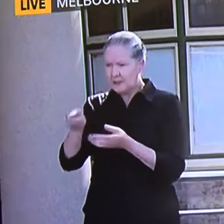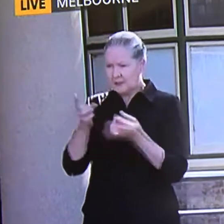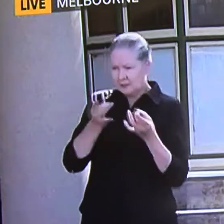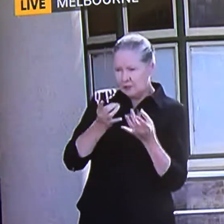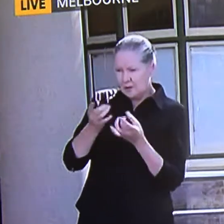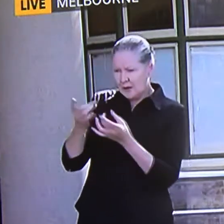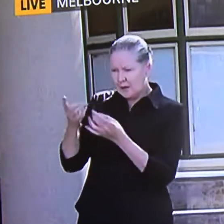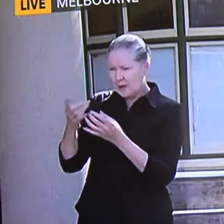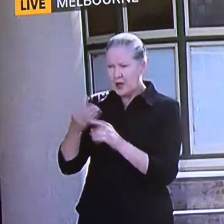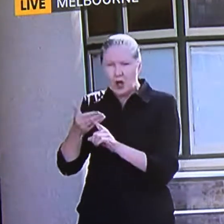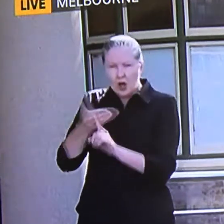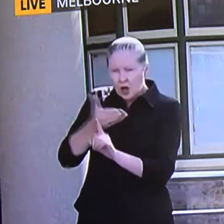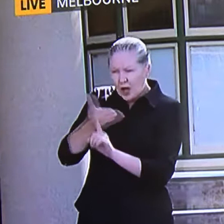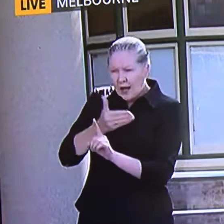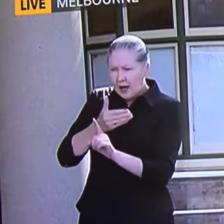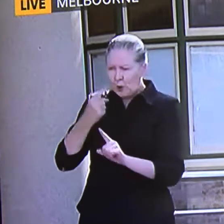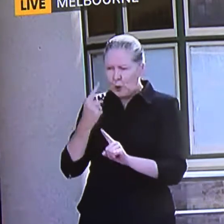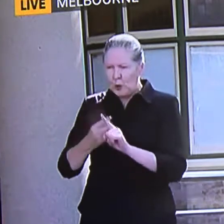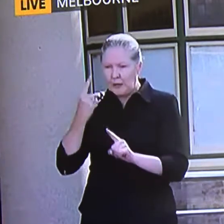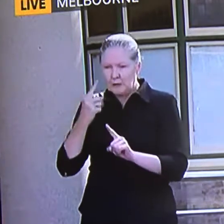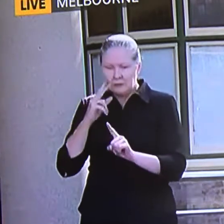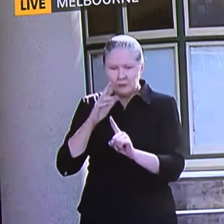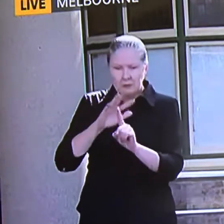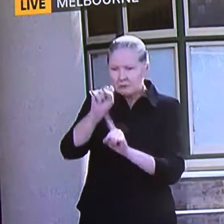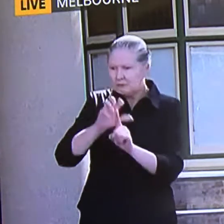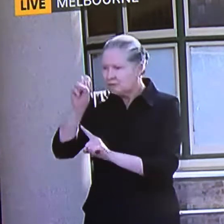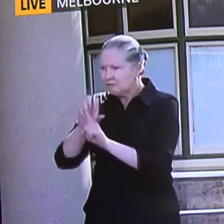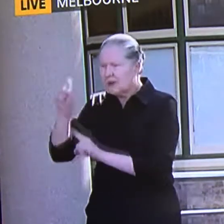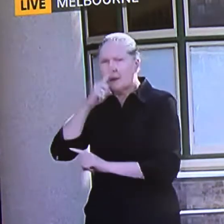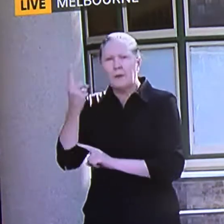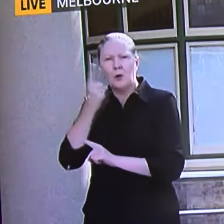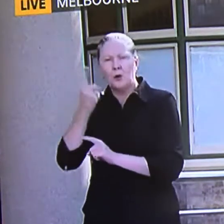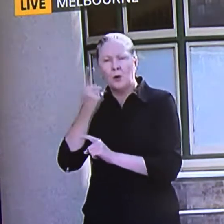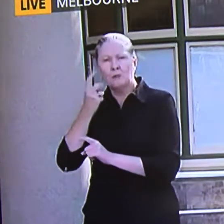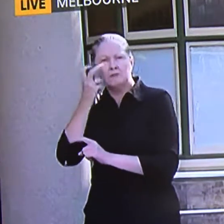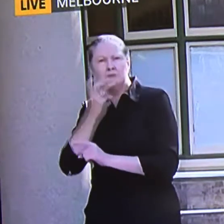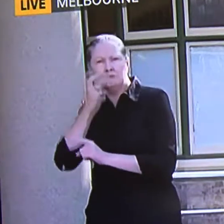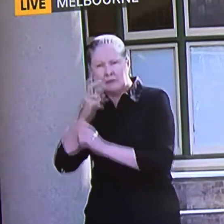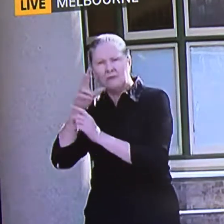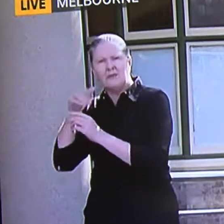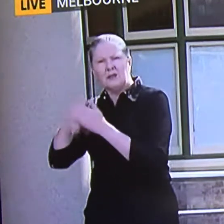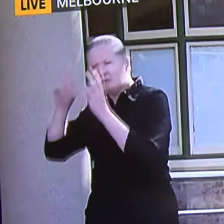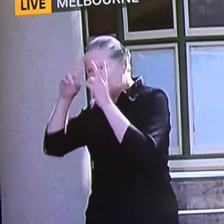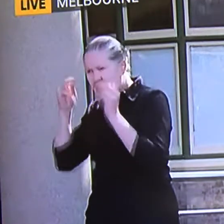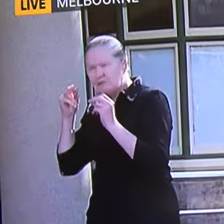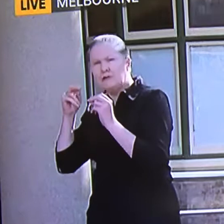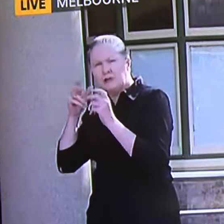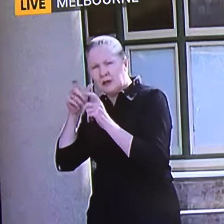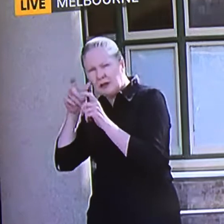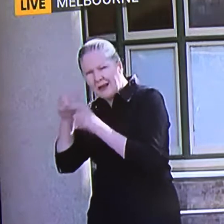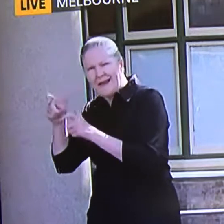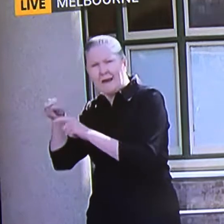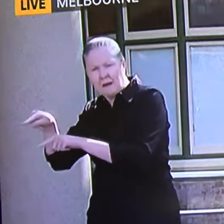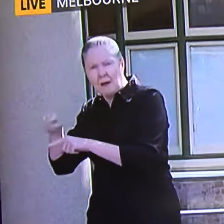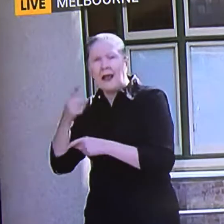better, earlier, more rapid diagnosis of patients in aged care and support for patients in intensive care.